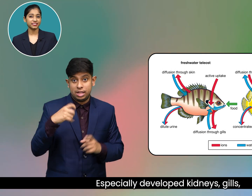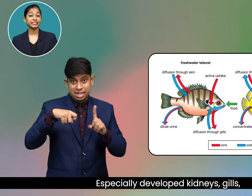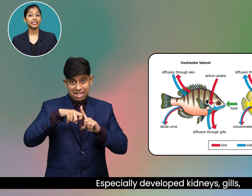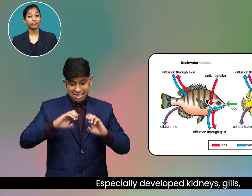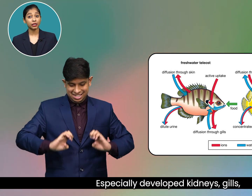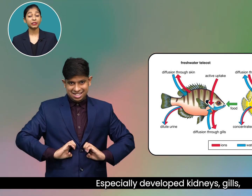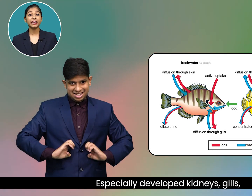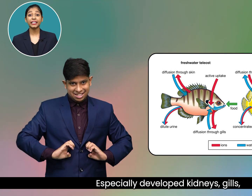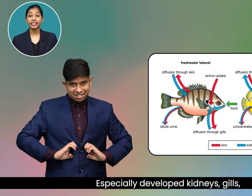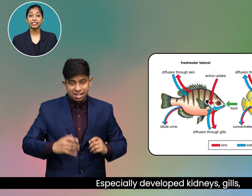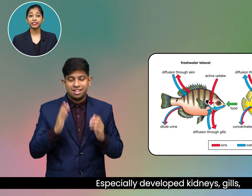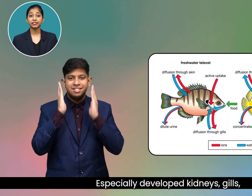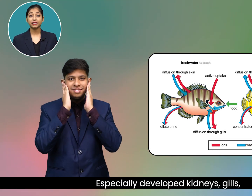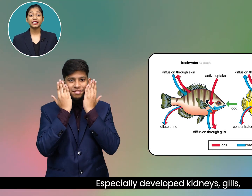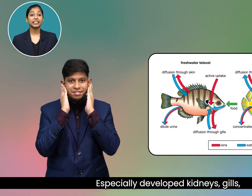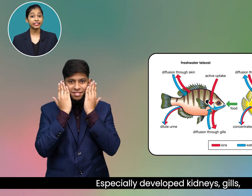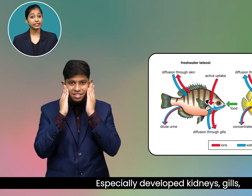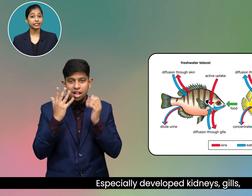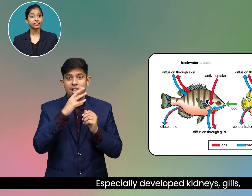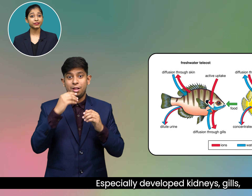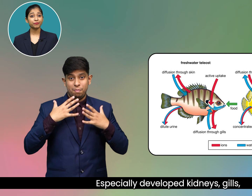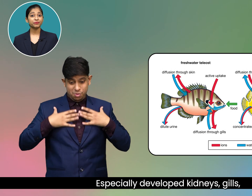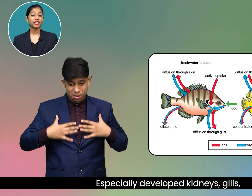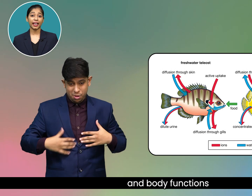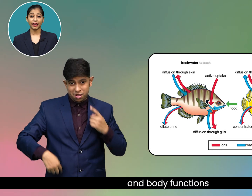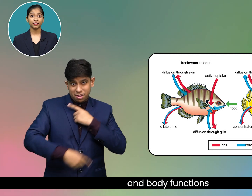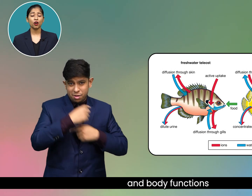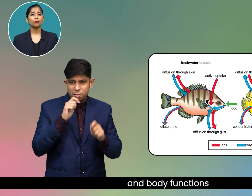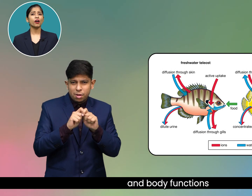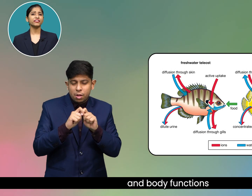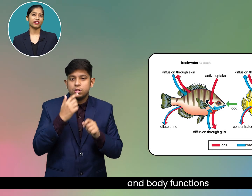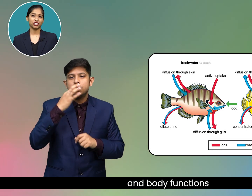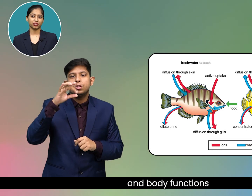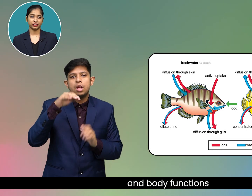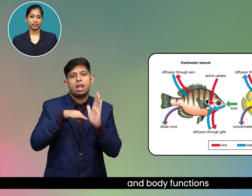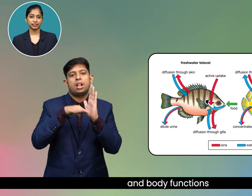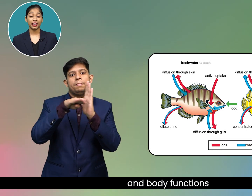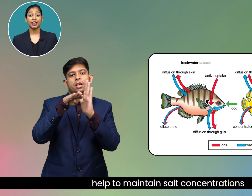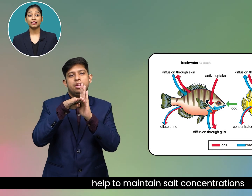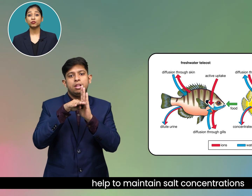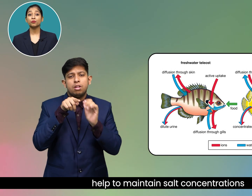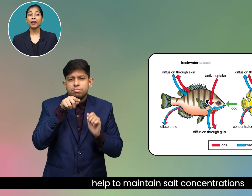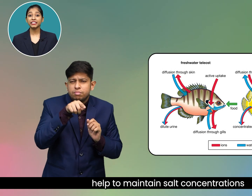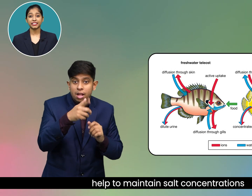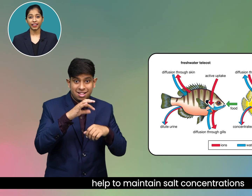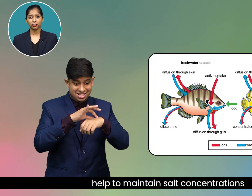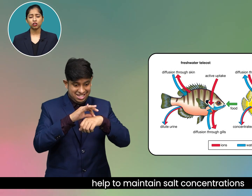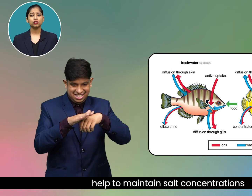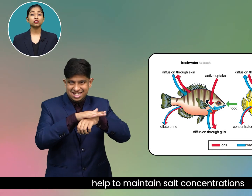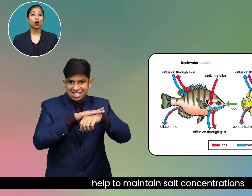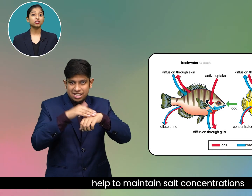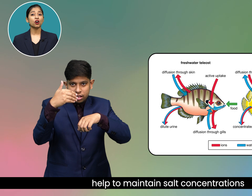Especially developed kidneys, gills, and body functions help to